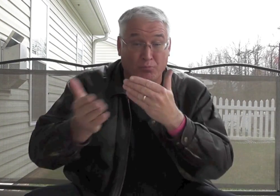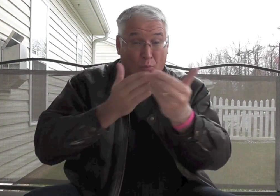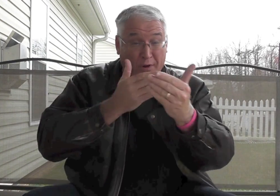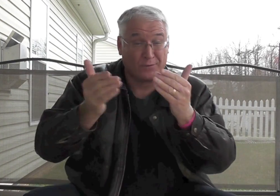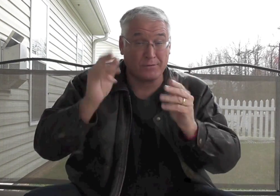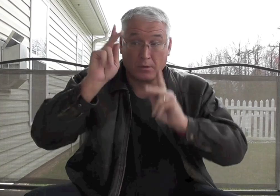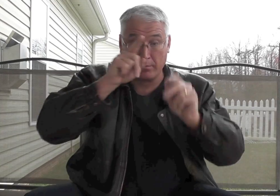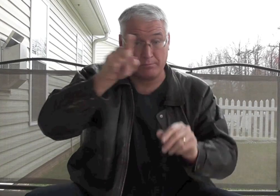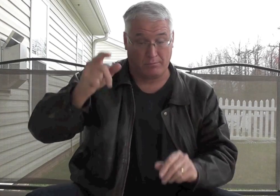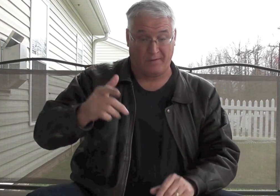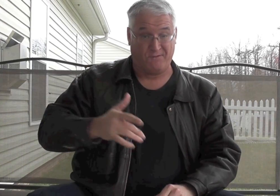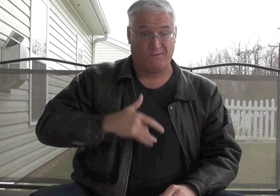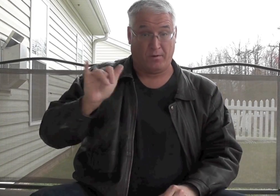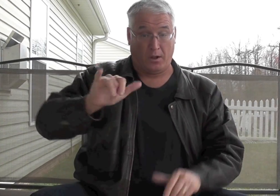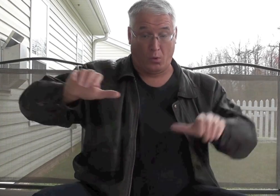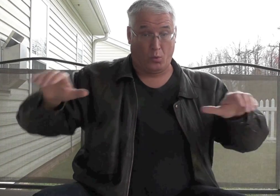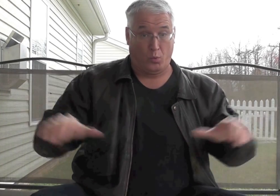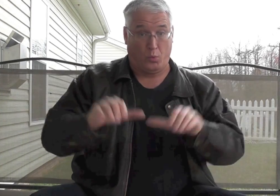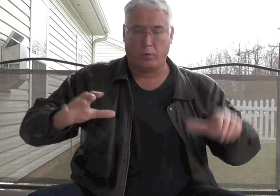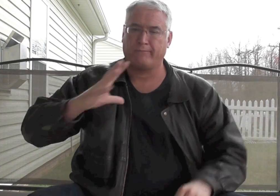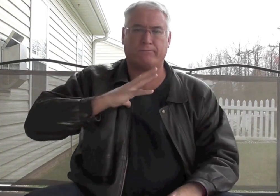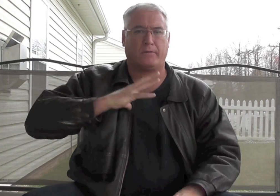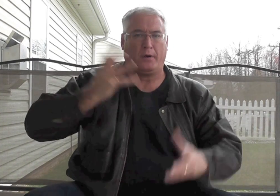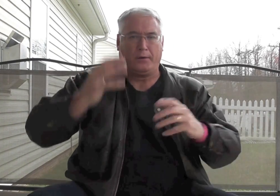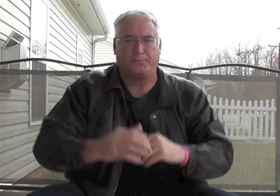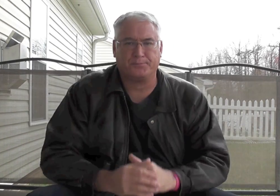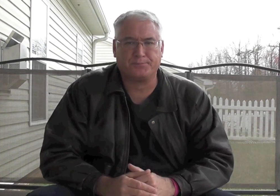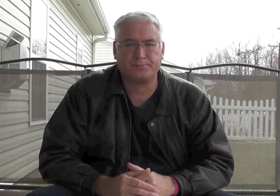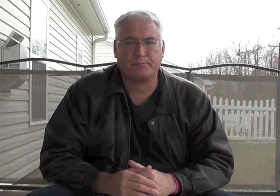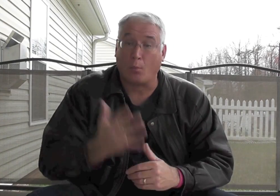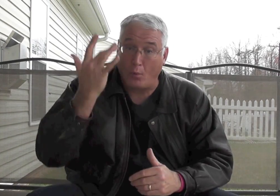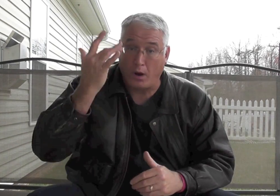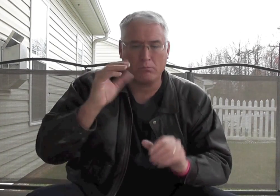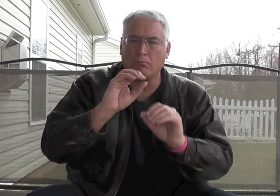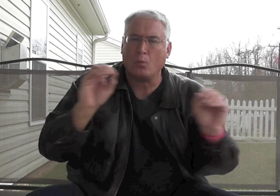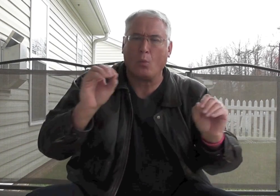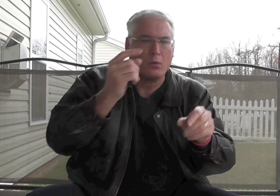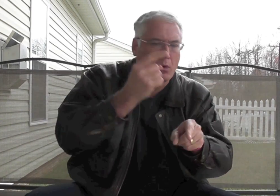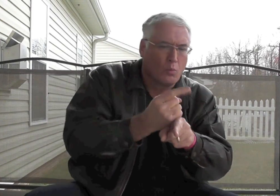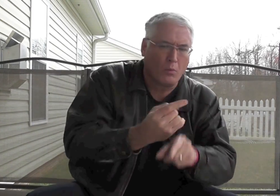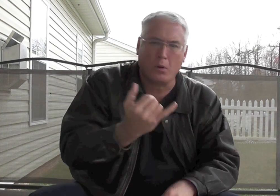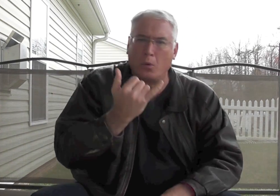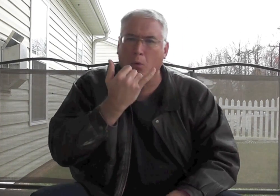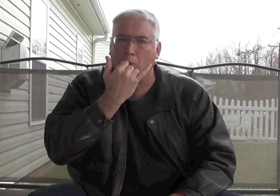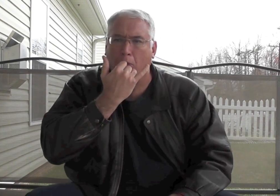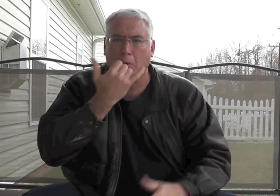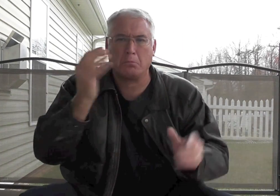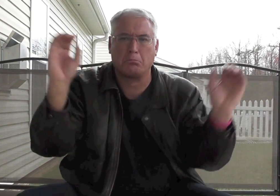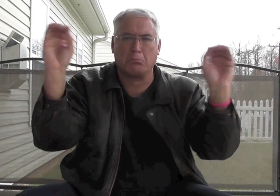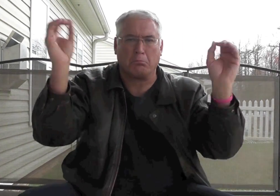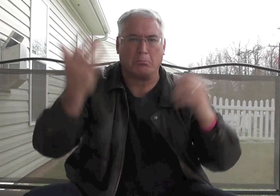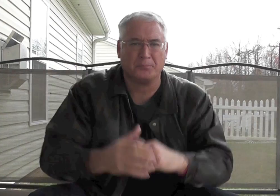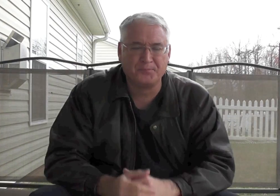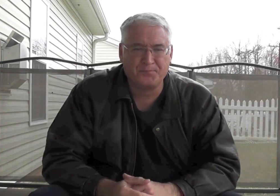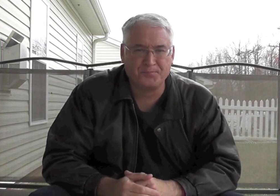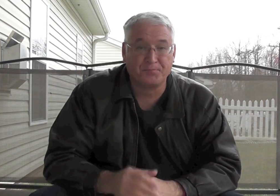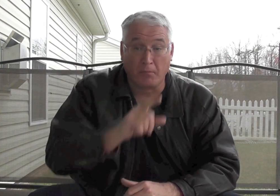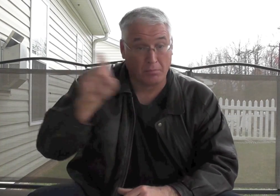truth. Whatever a person feels like doing is fine. Why? Because there's no absolute truth. There's no right or